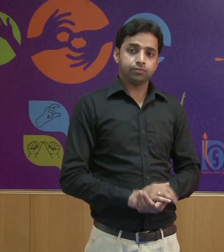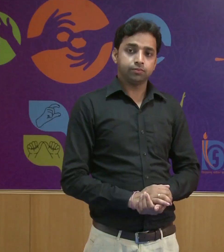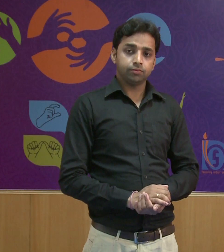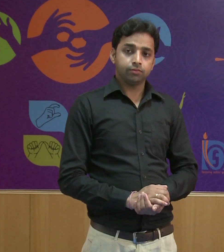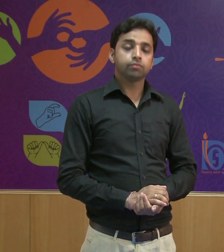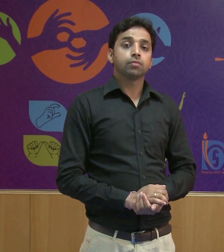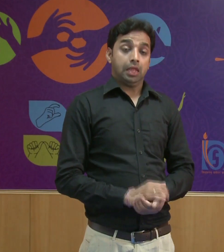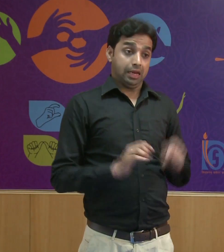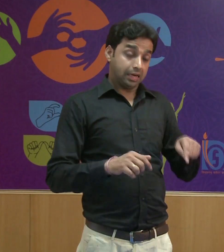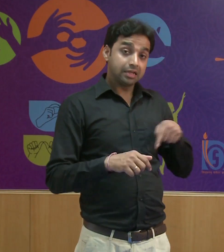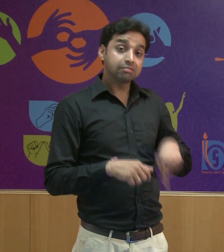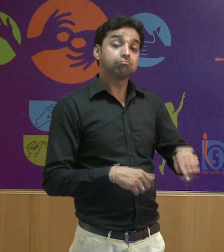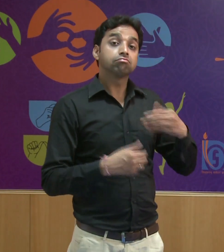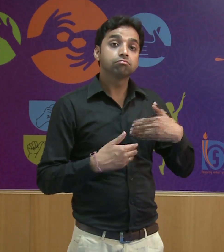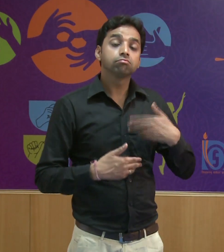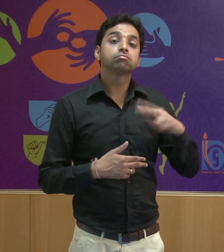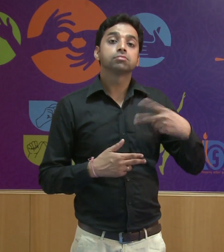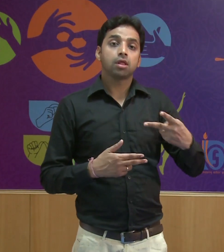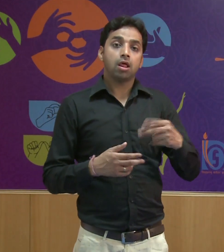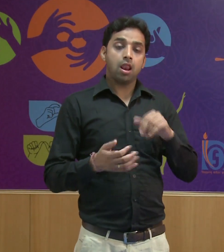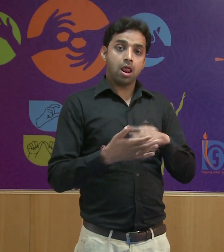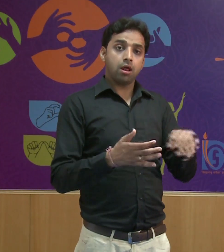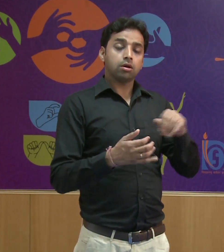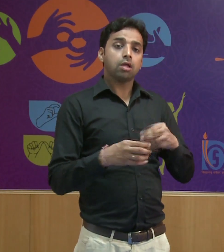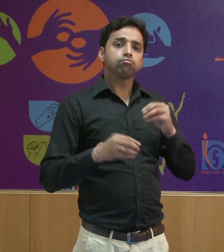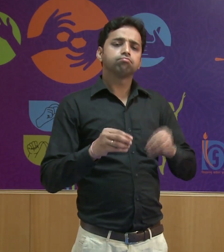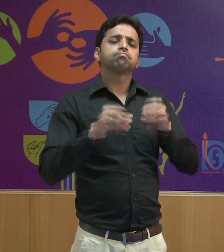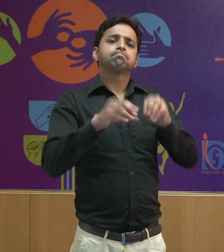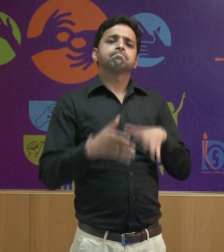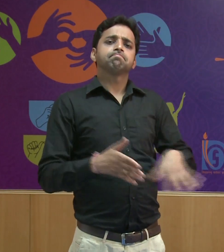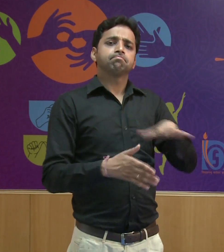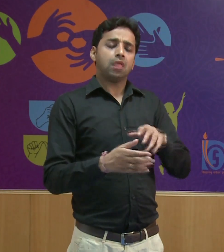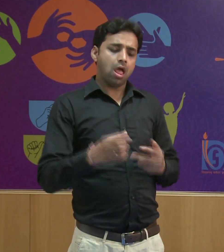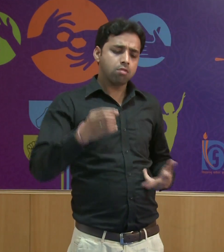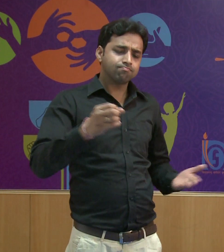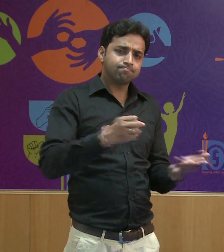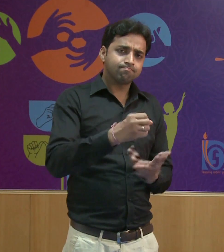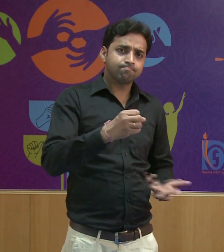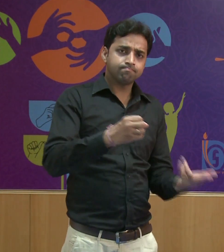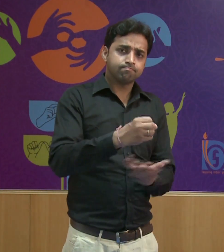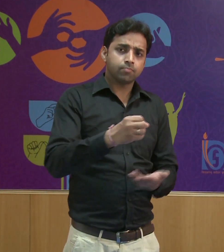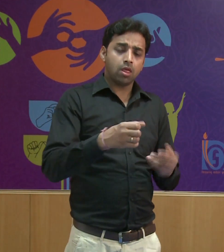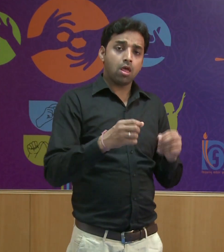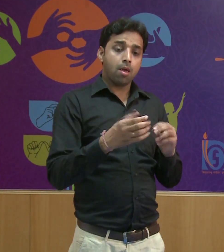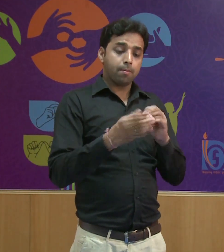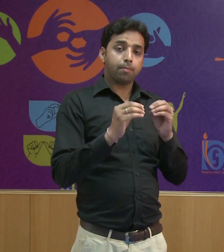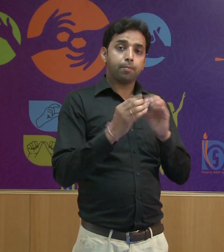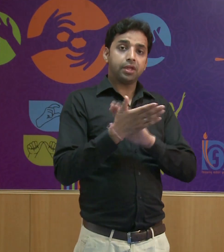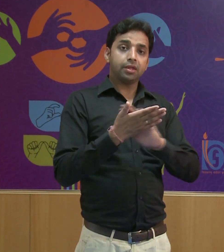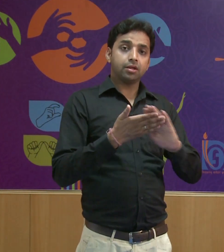It is said that they took a cutting of the Bodhi tree